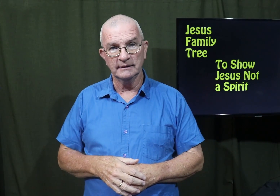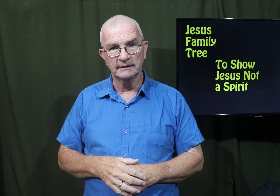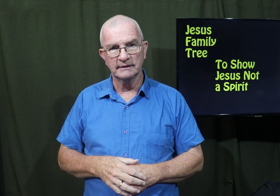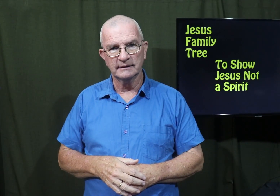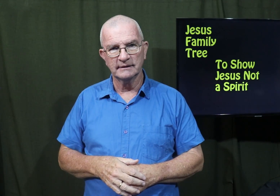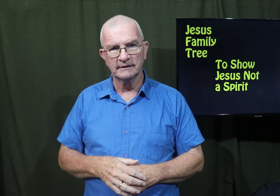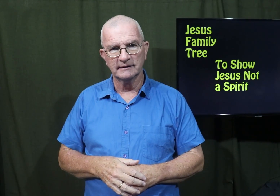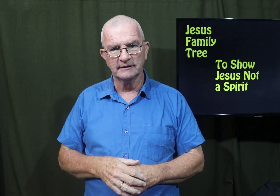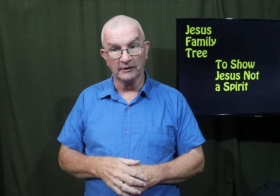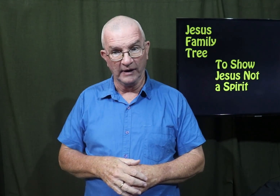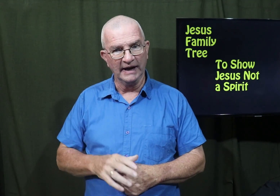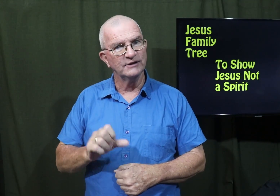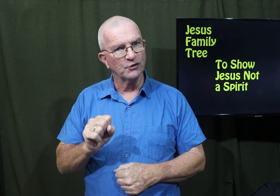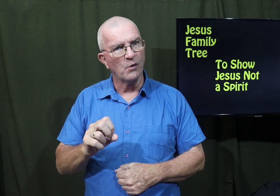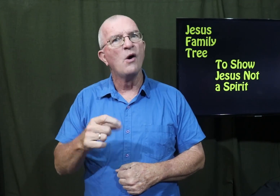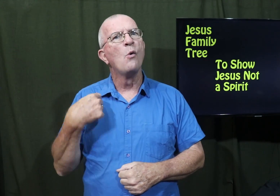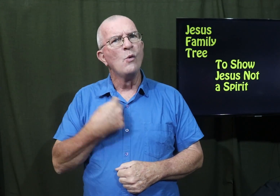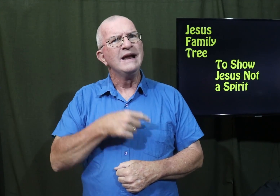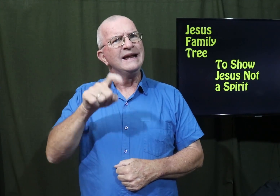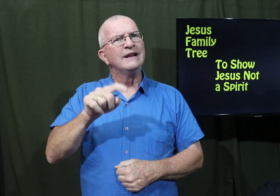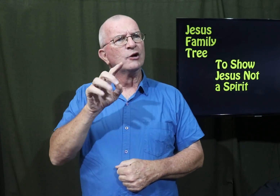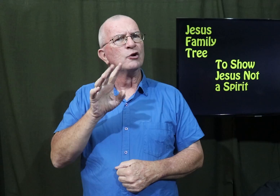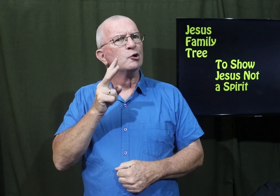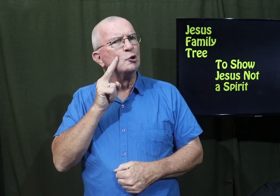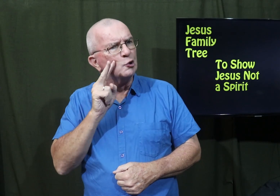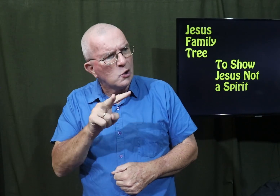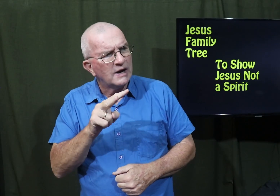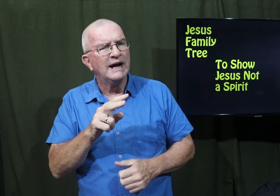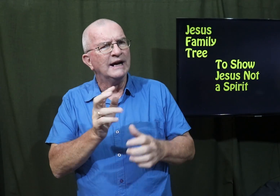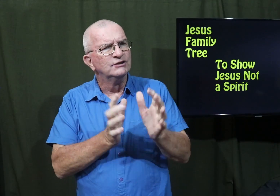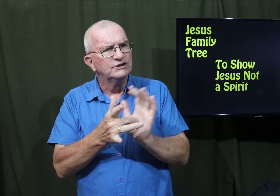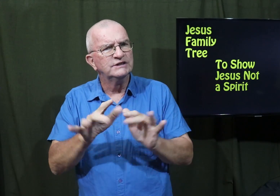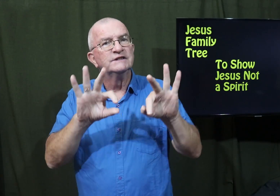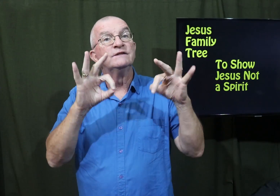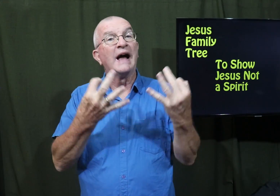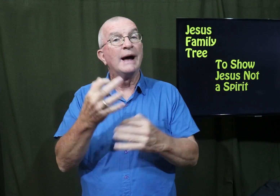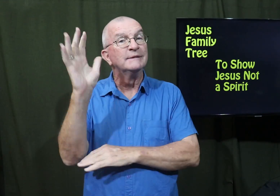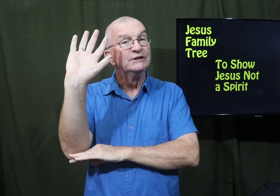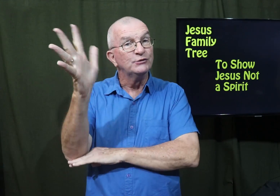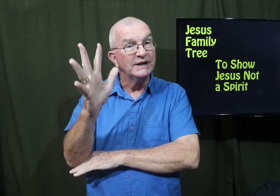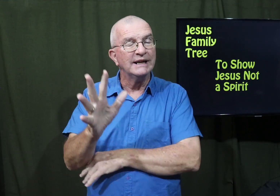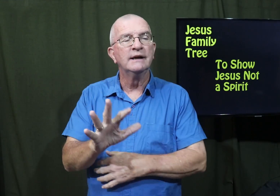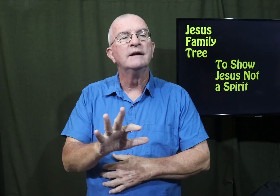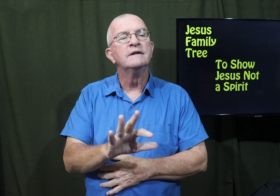body all right so we need to look at Jesus family tree